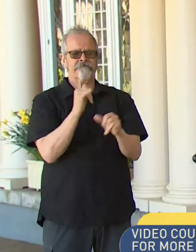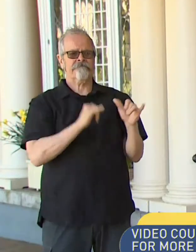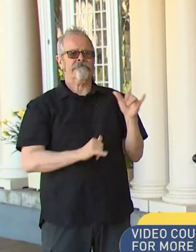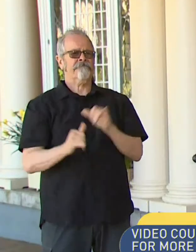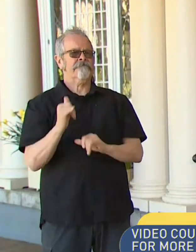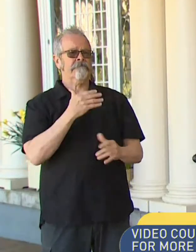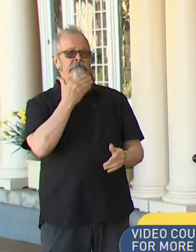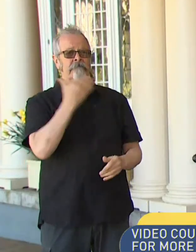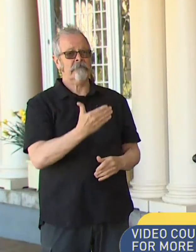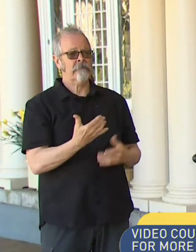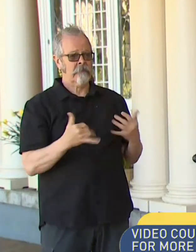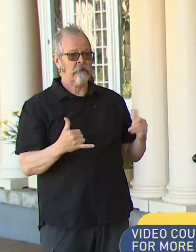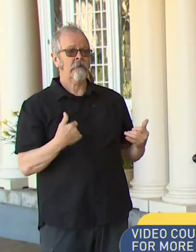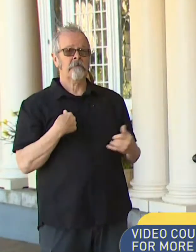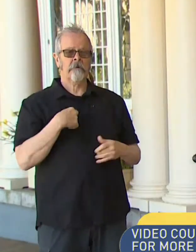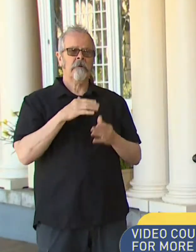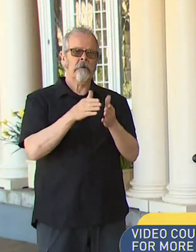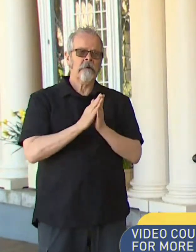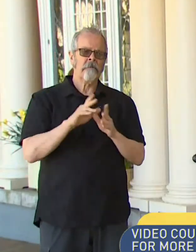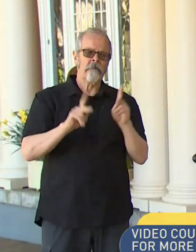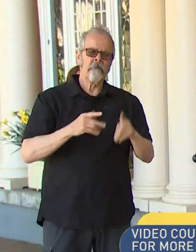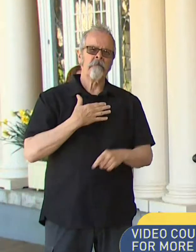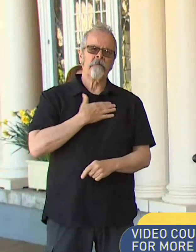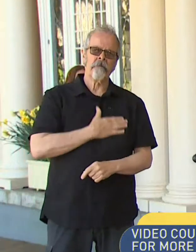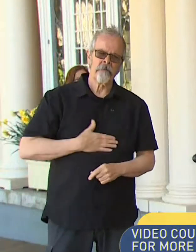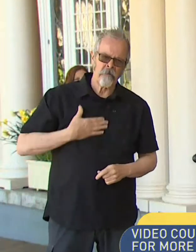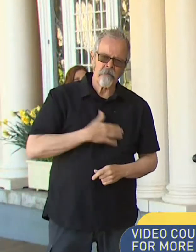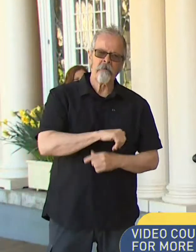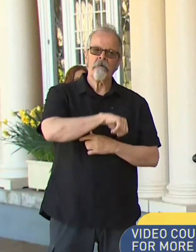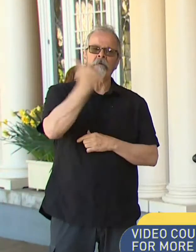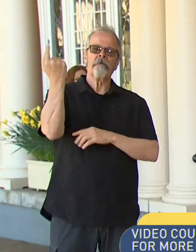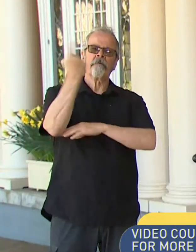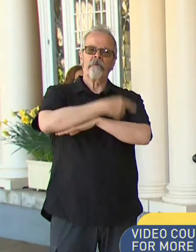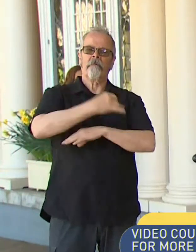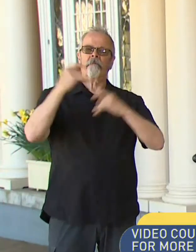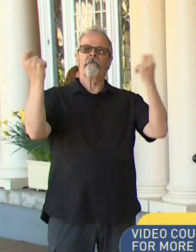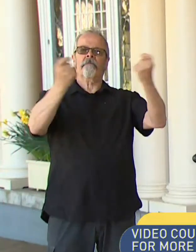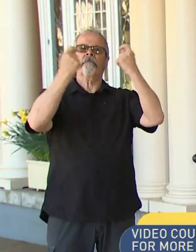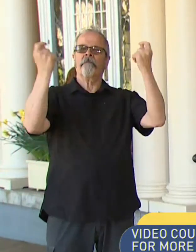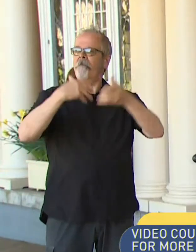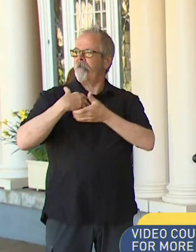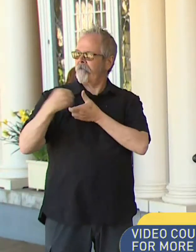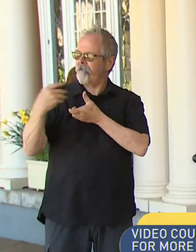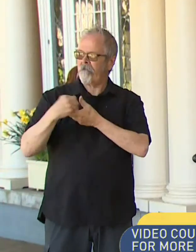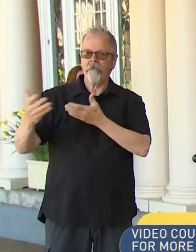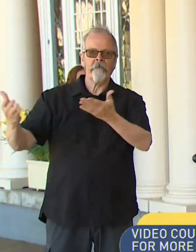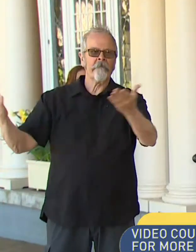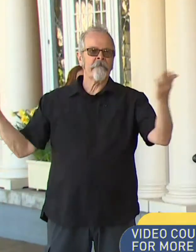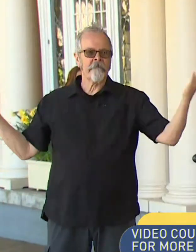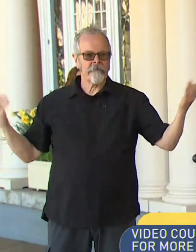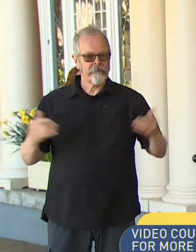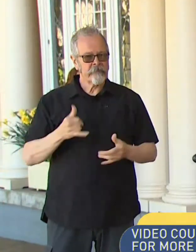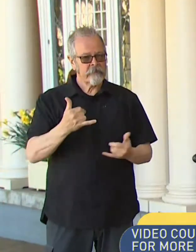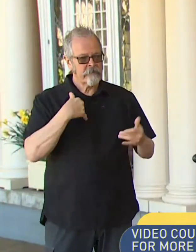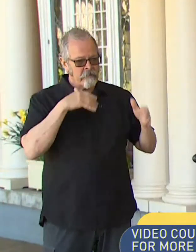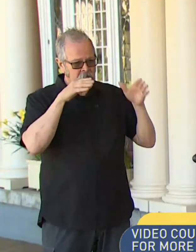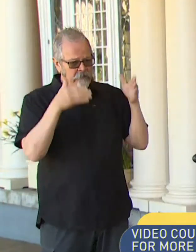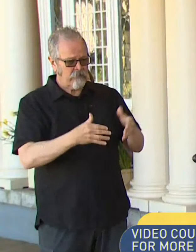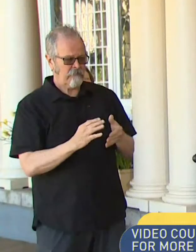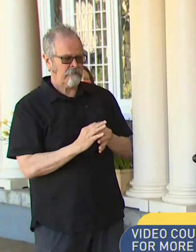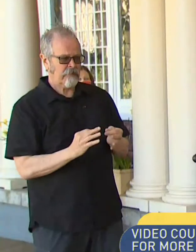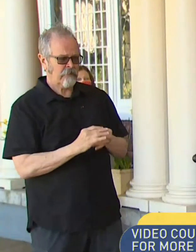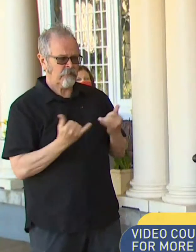asking people just to enjoy another great victory outside. So that's our central message today, and we're glad to be able to share it with